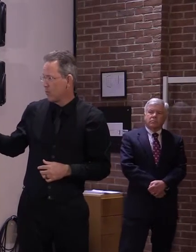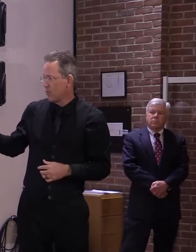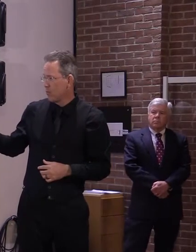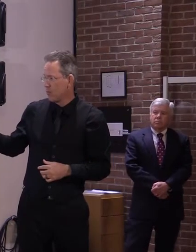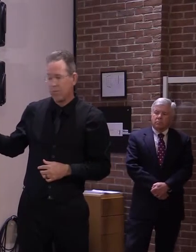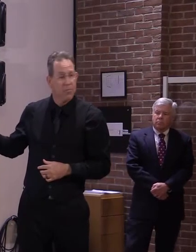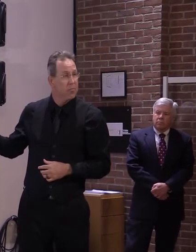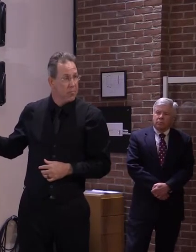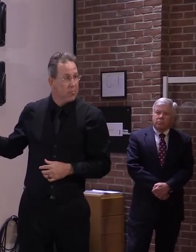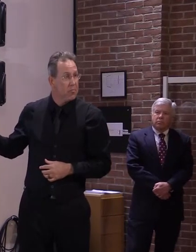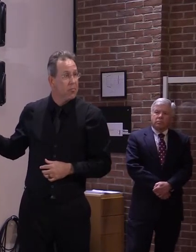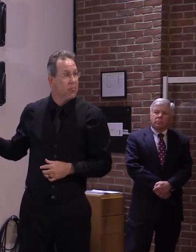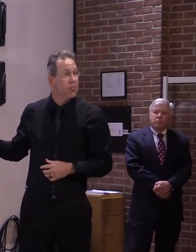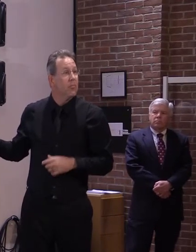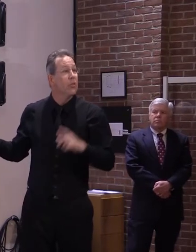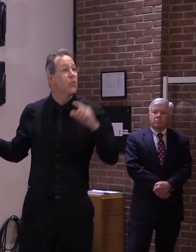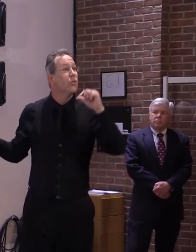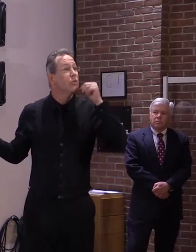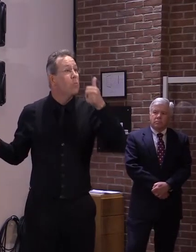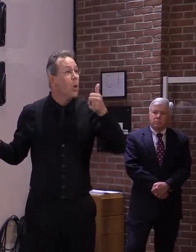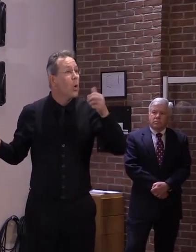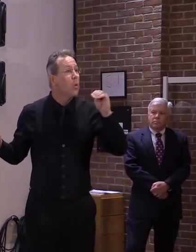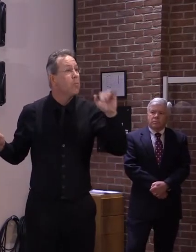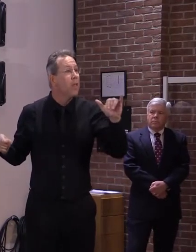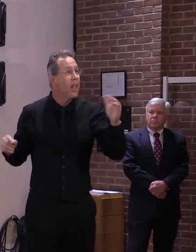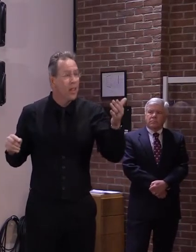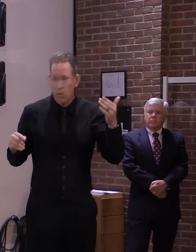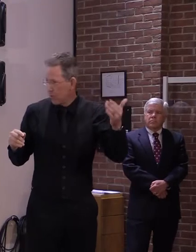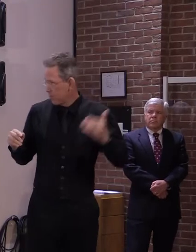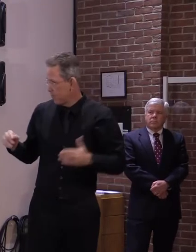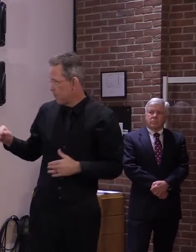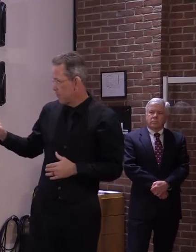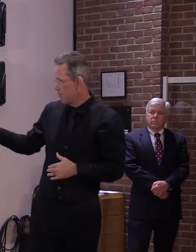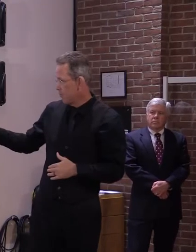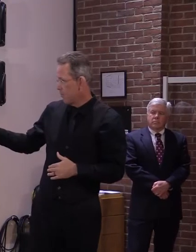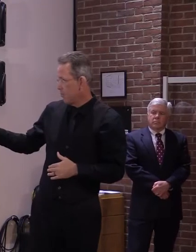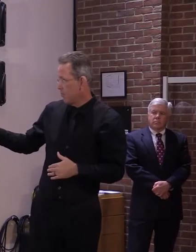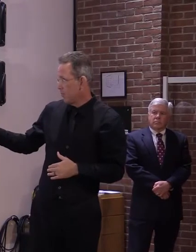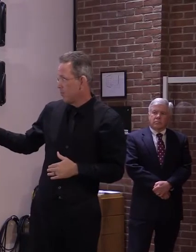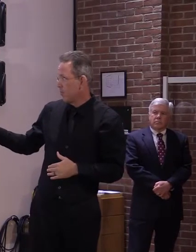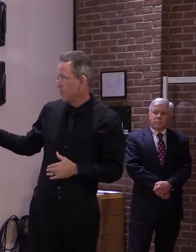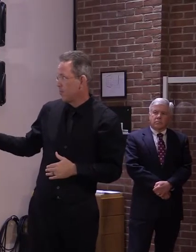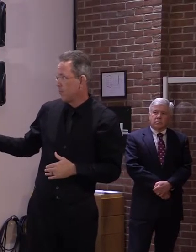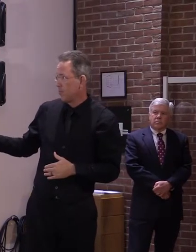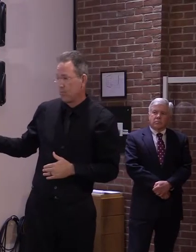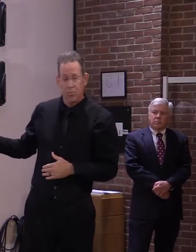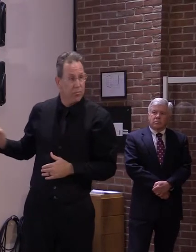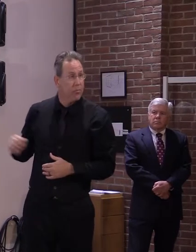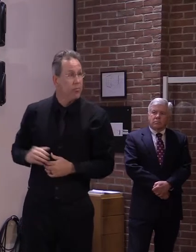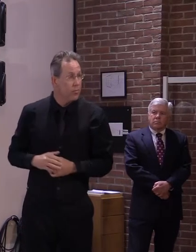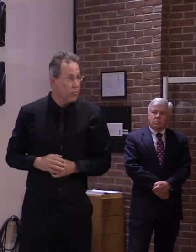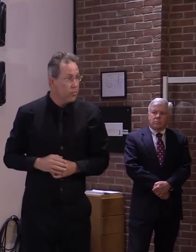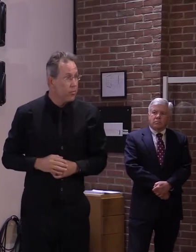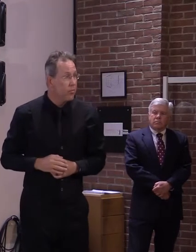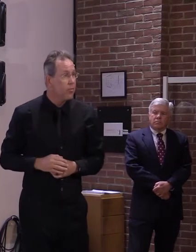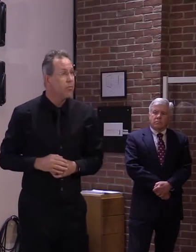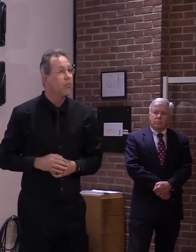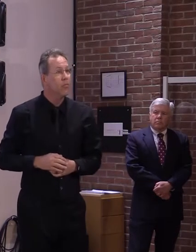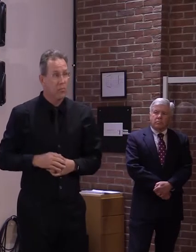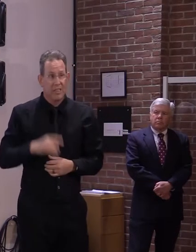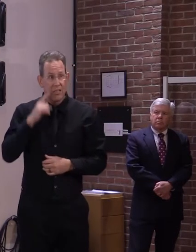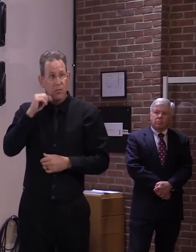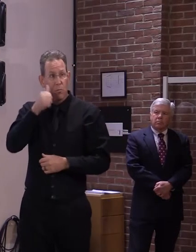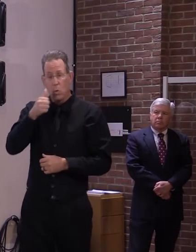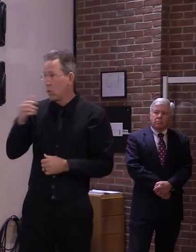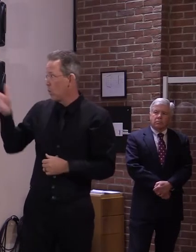Tomorrow includes the Orleans County Fair Truck Pull, Waitsfield United Church of